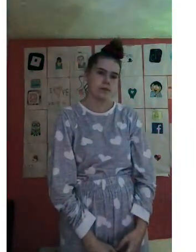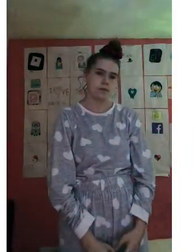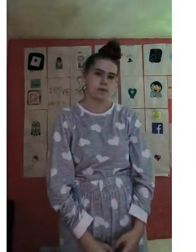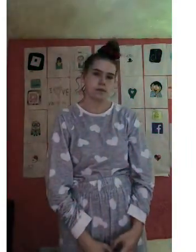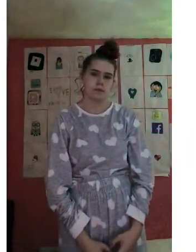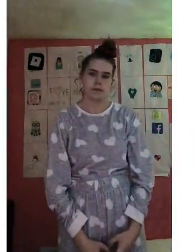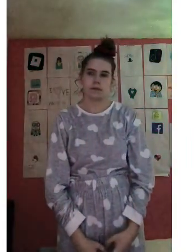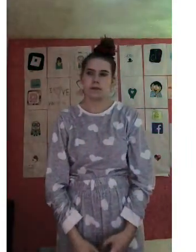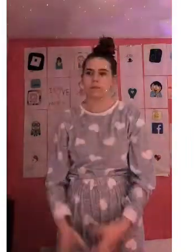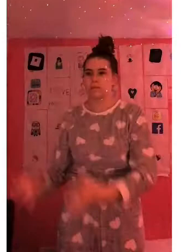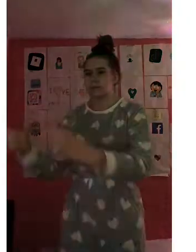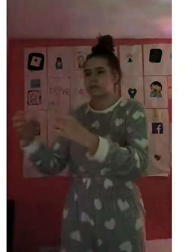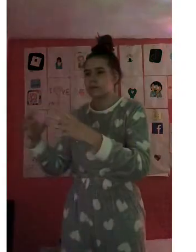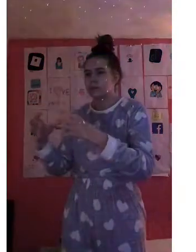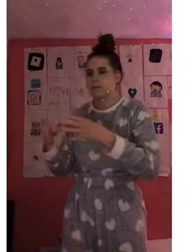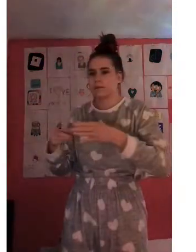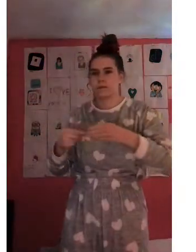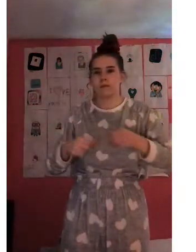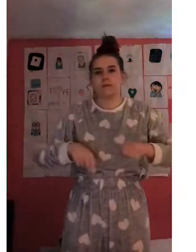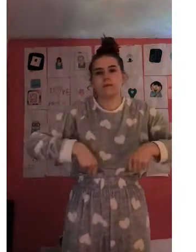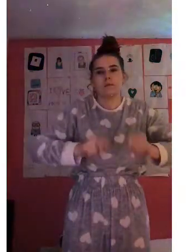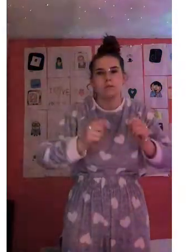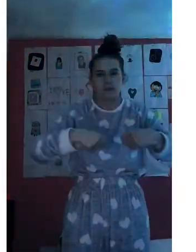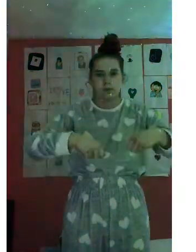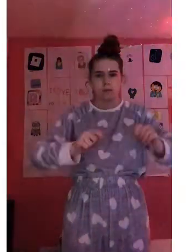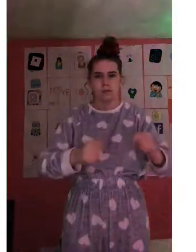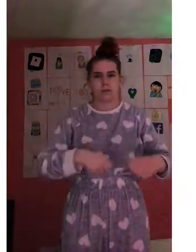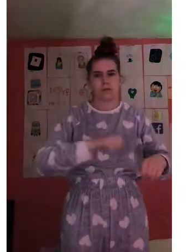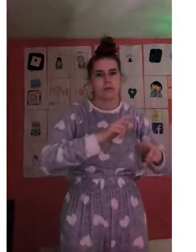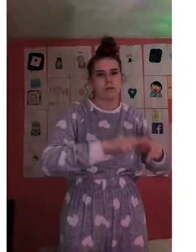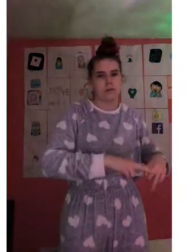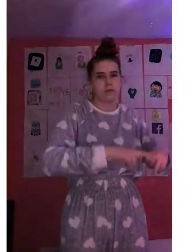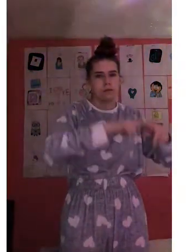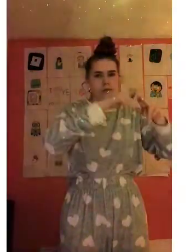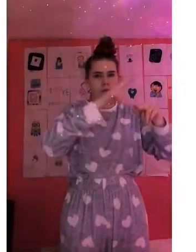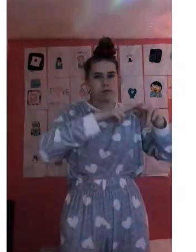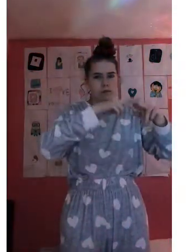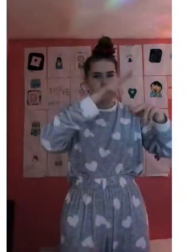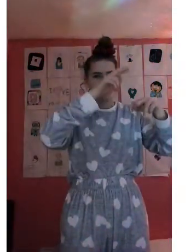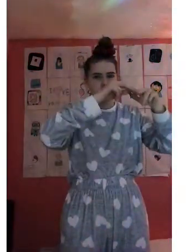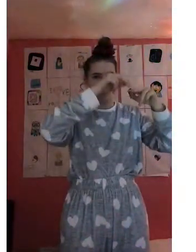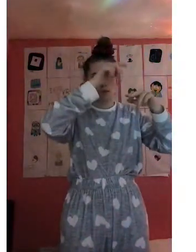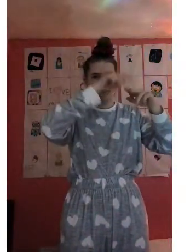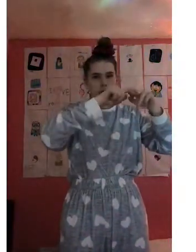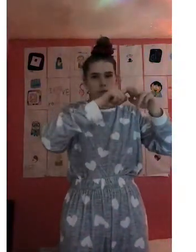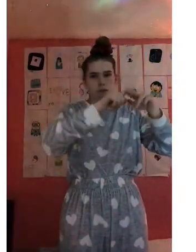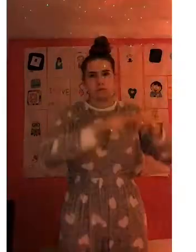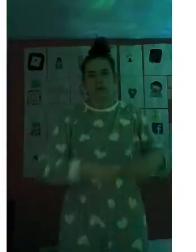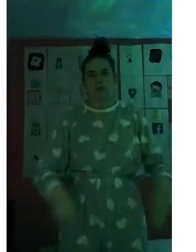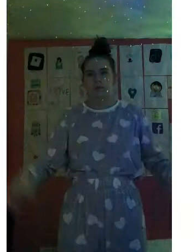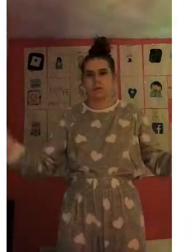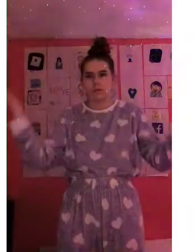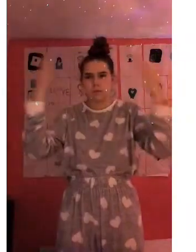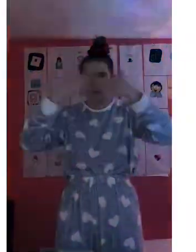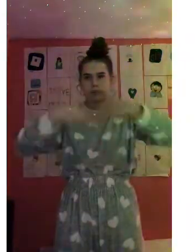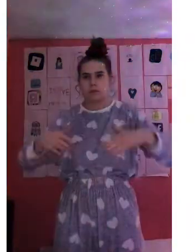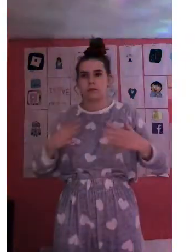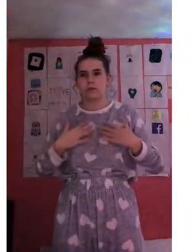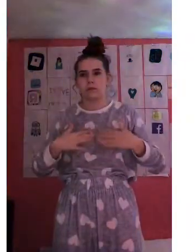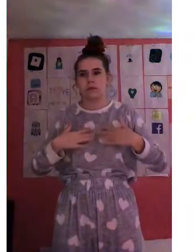I fluffed the pillows, made the bed, stacked the chairs up Folded your nightgowns